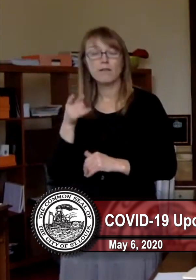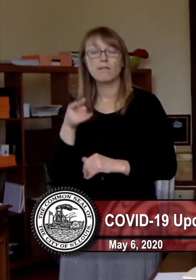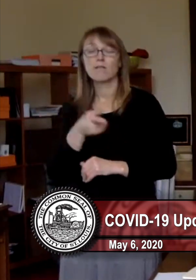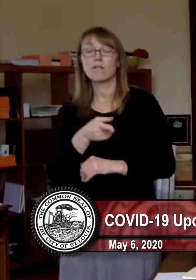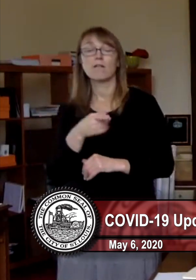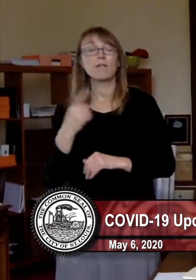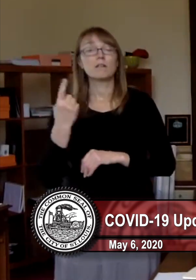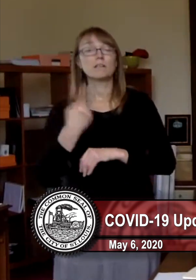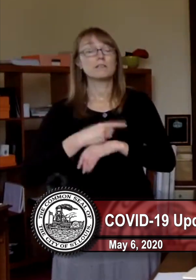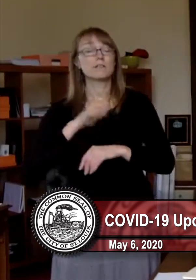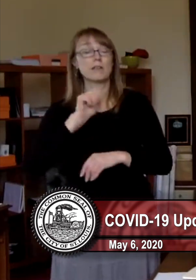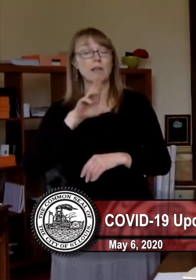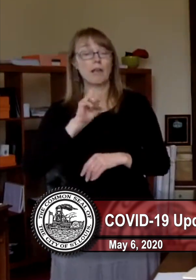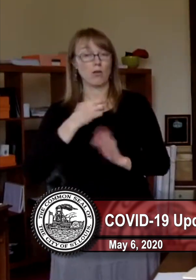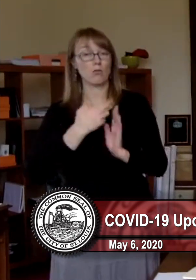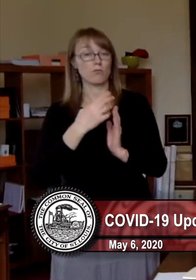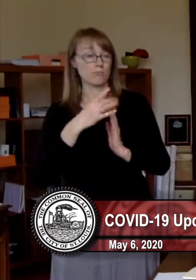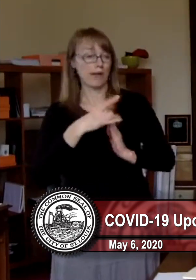take a look at those.